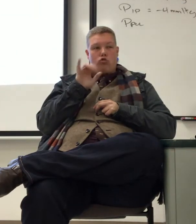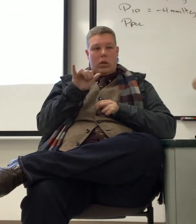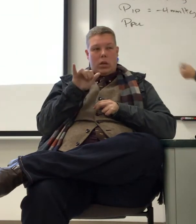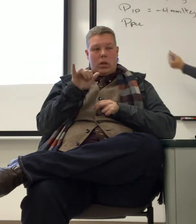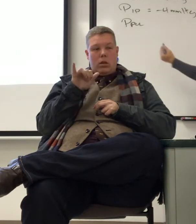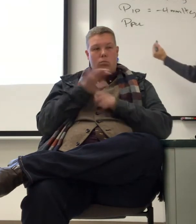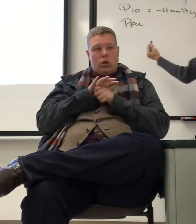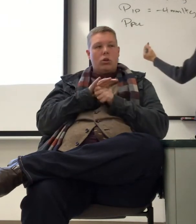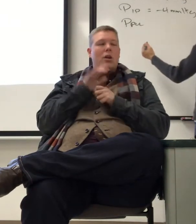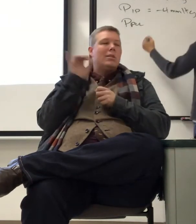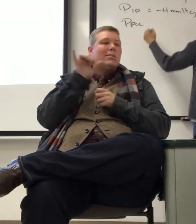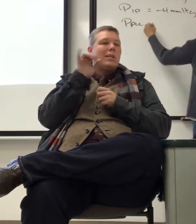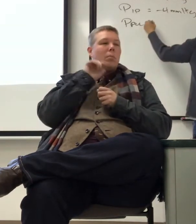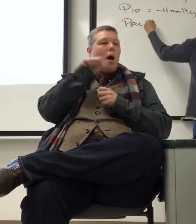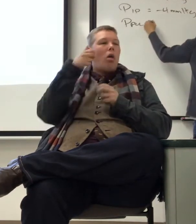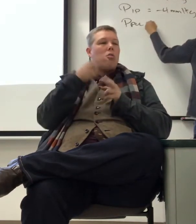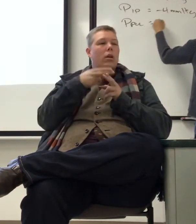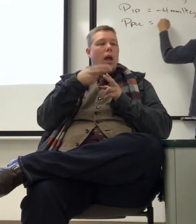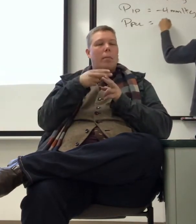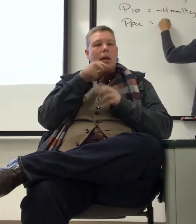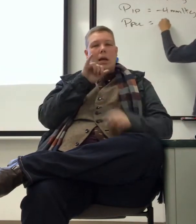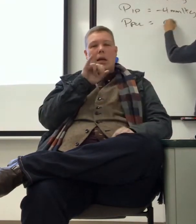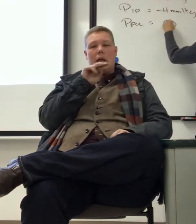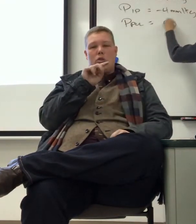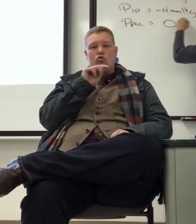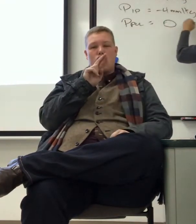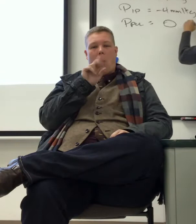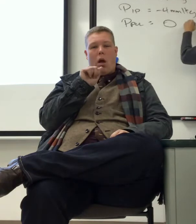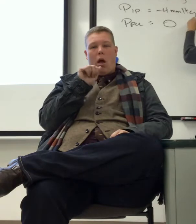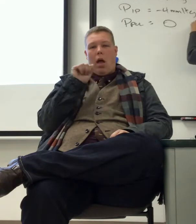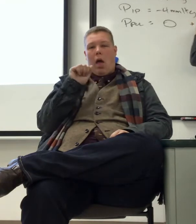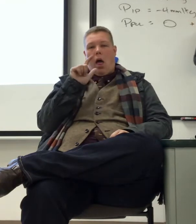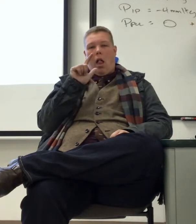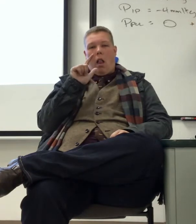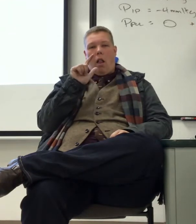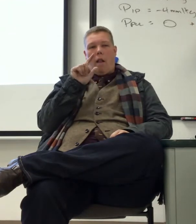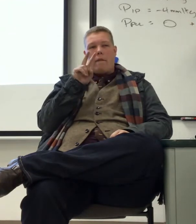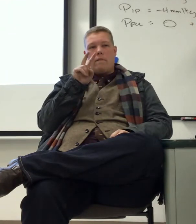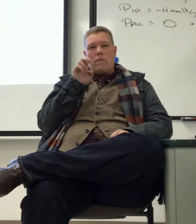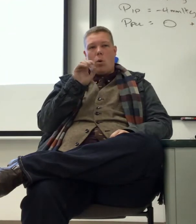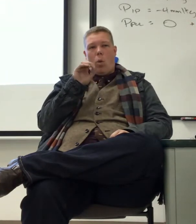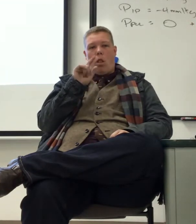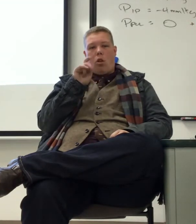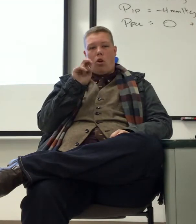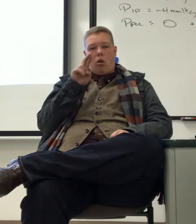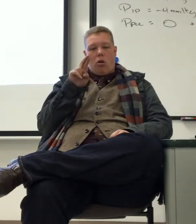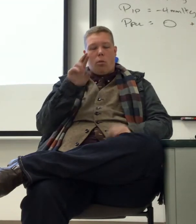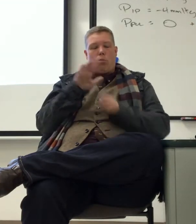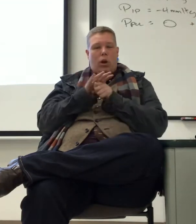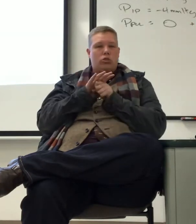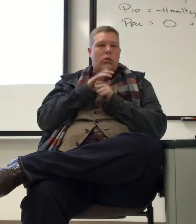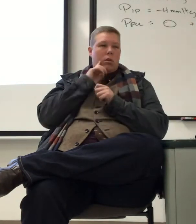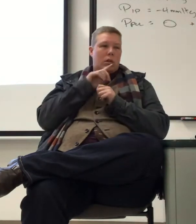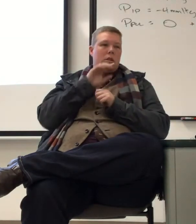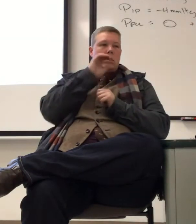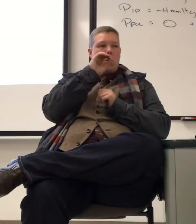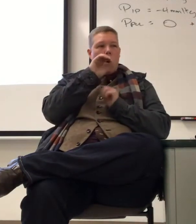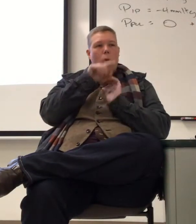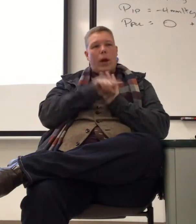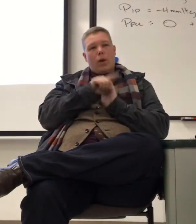intraalveolar pressure, same thing. But anyways, it's like 0, +1, -1. It changes with